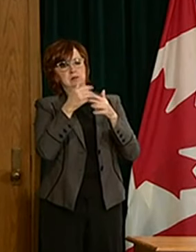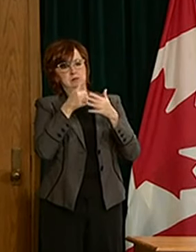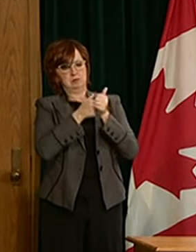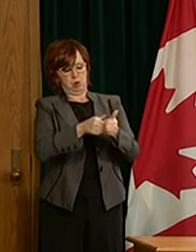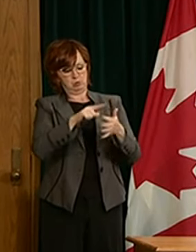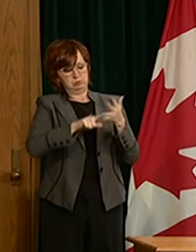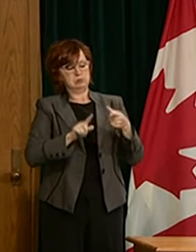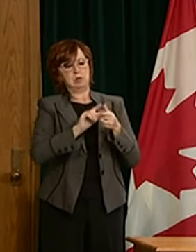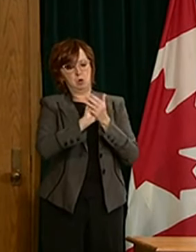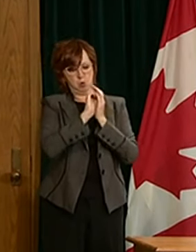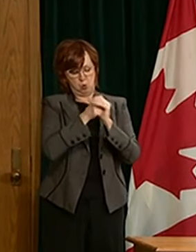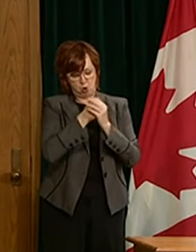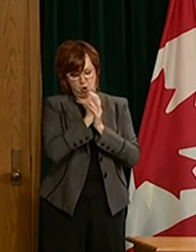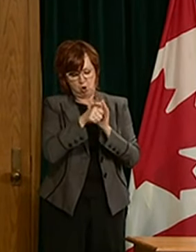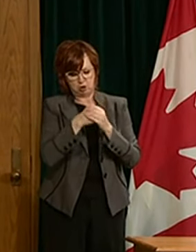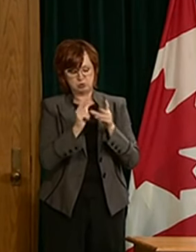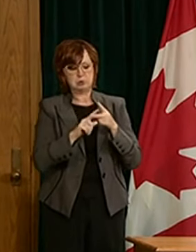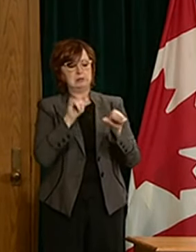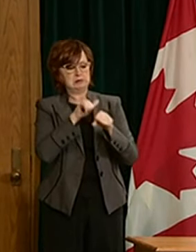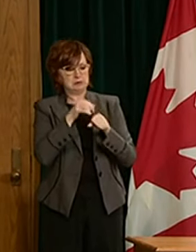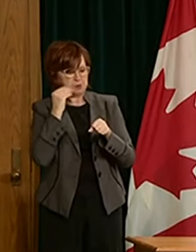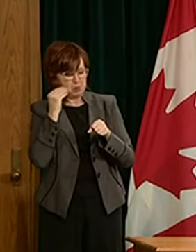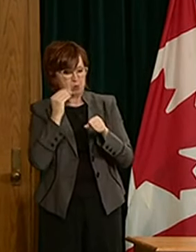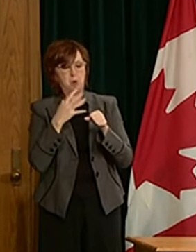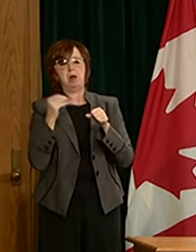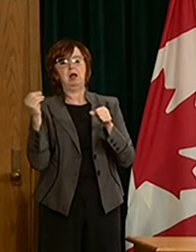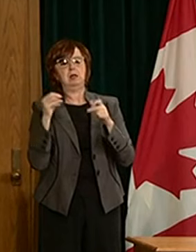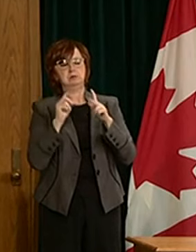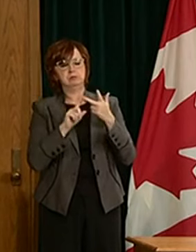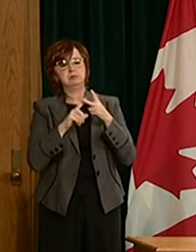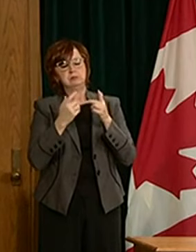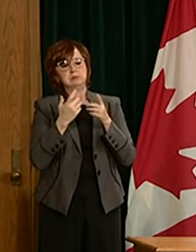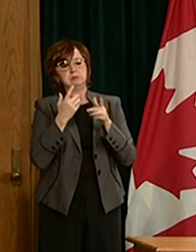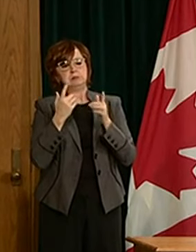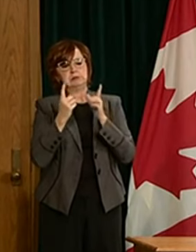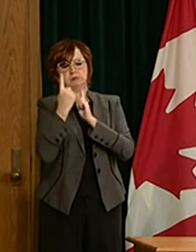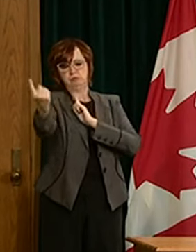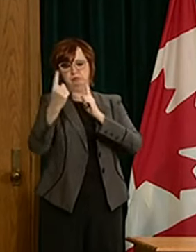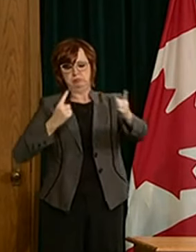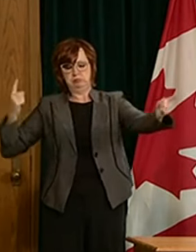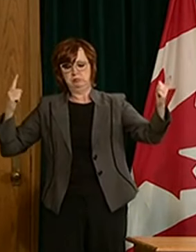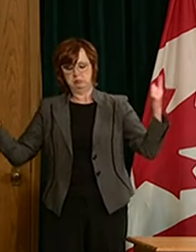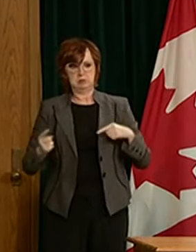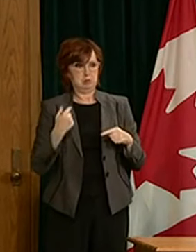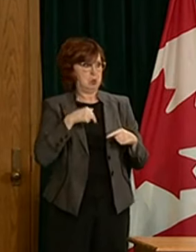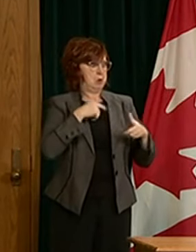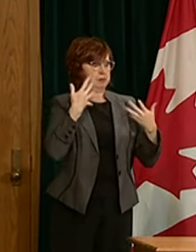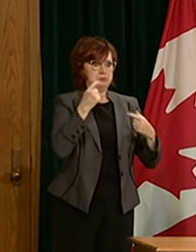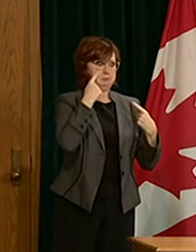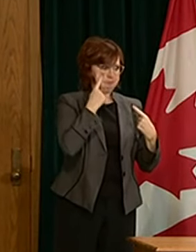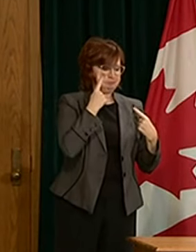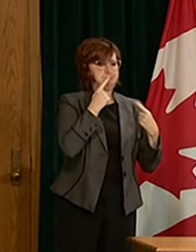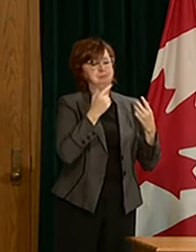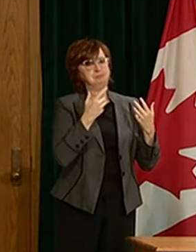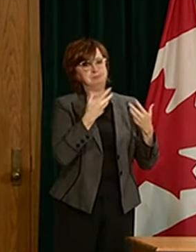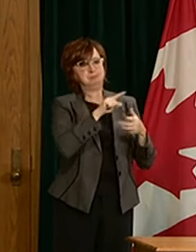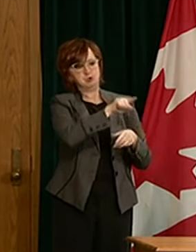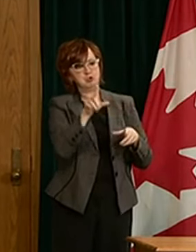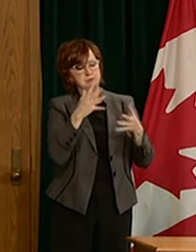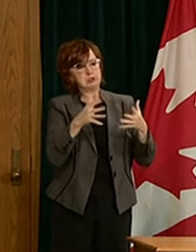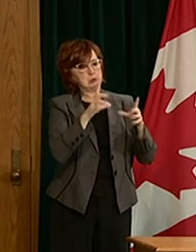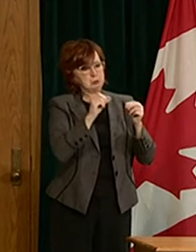restrictions. We know from our data that the vast majority of Saskatchewan residents are doing these things. So we want to thank the people of Saskatchewan for